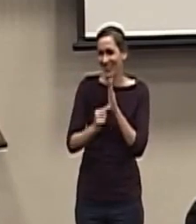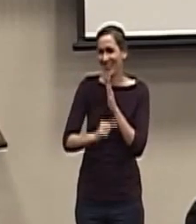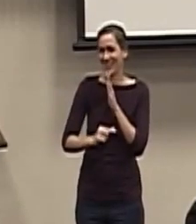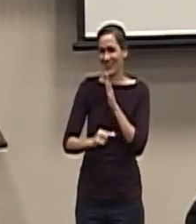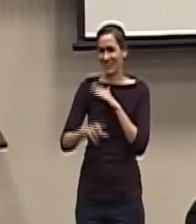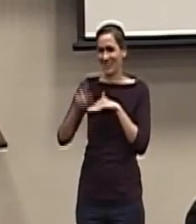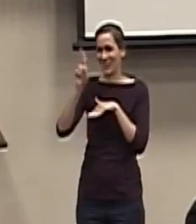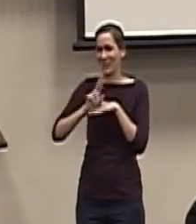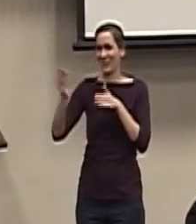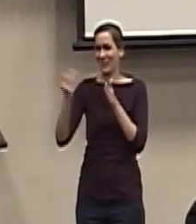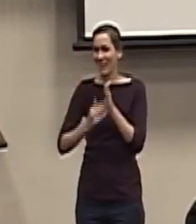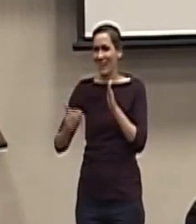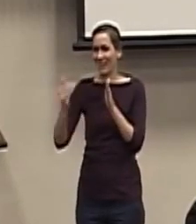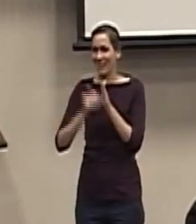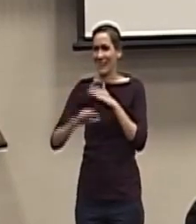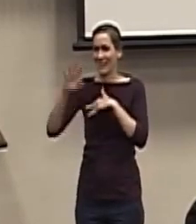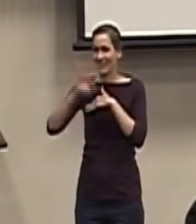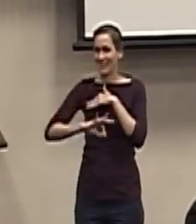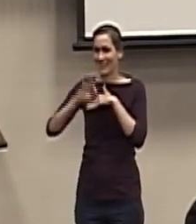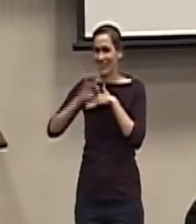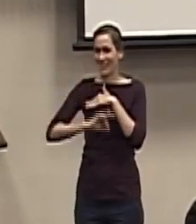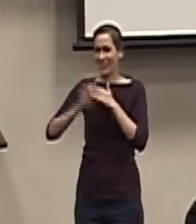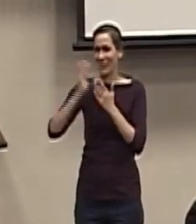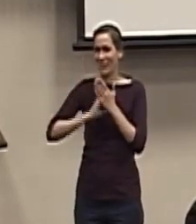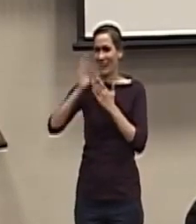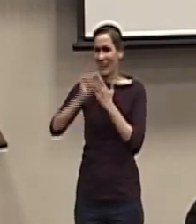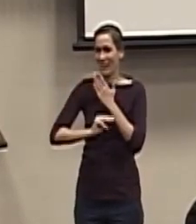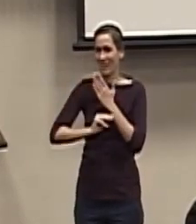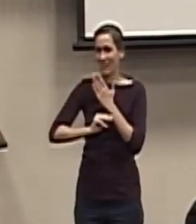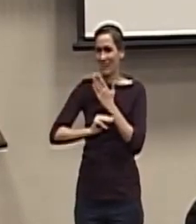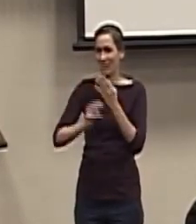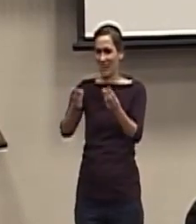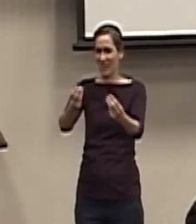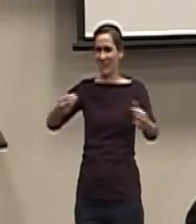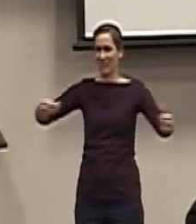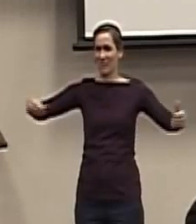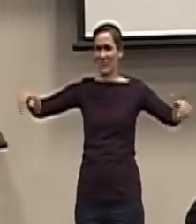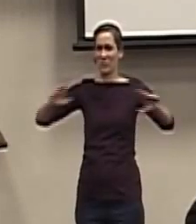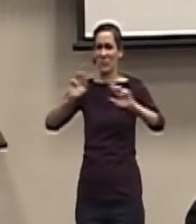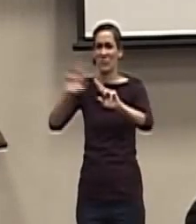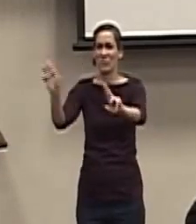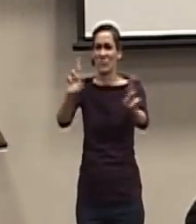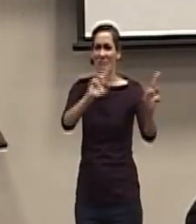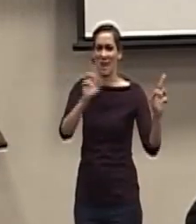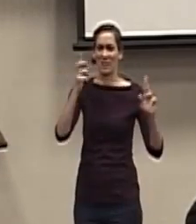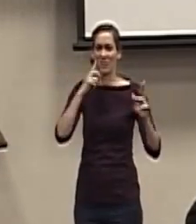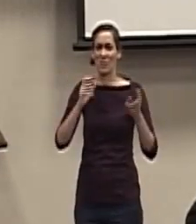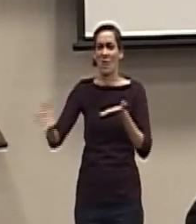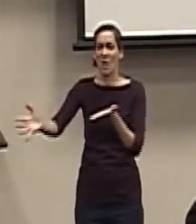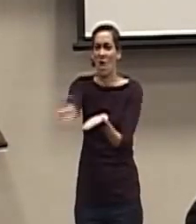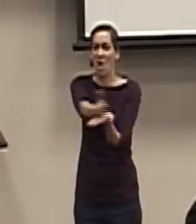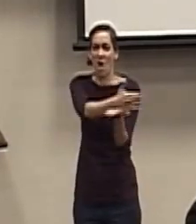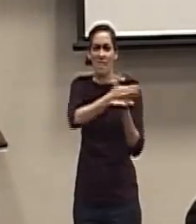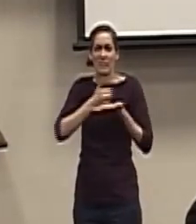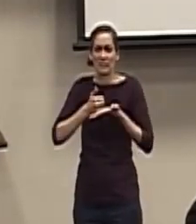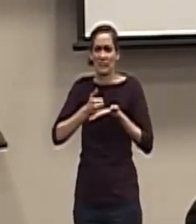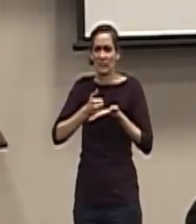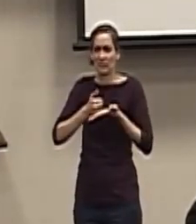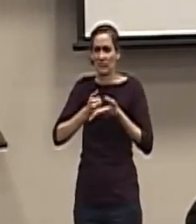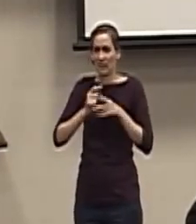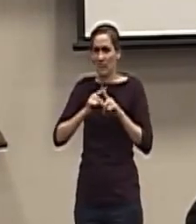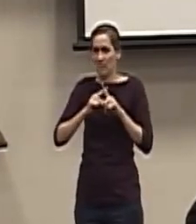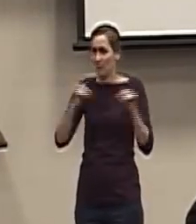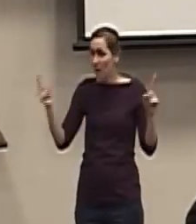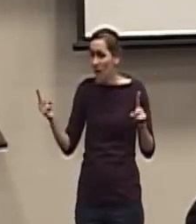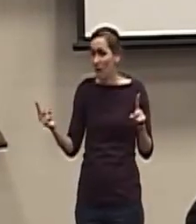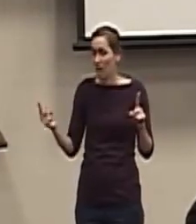mission, that the fields are ripe for harvest. What this text doesn't spell out, but what I am convinced of in my